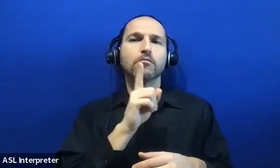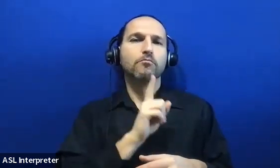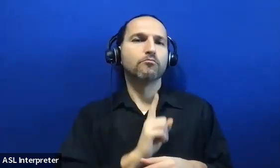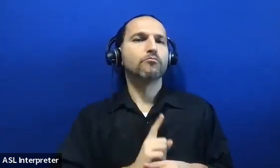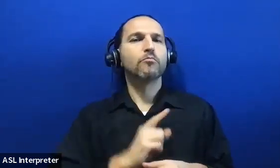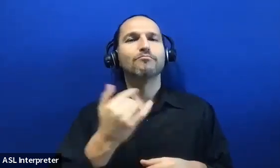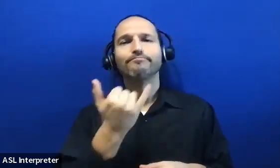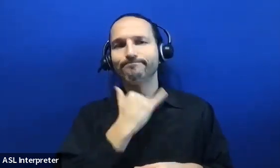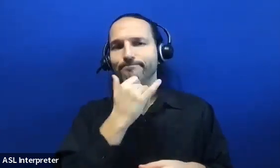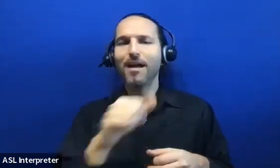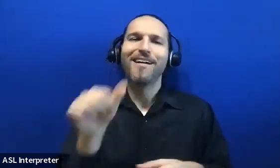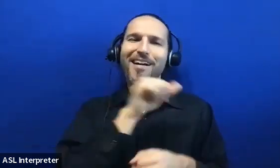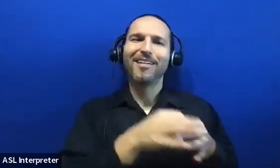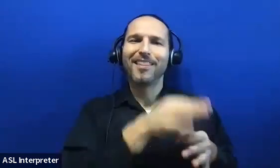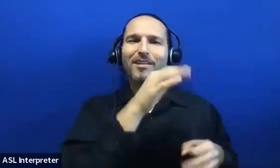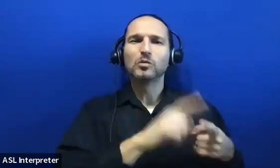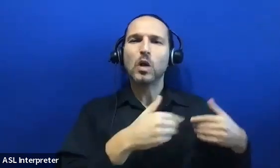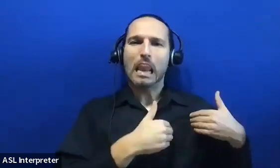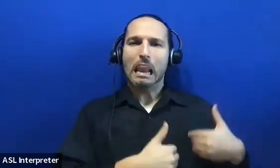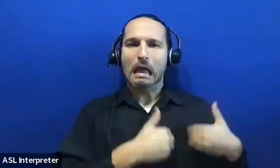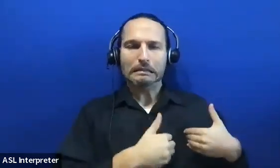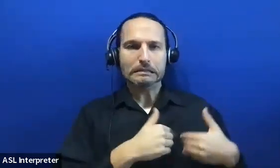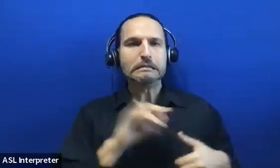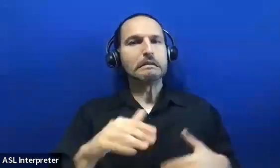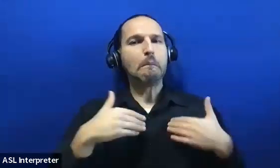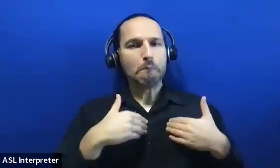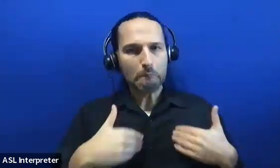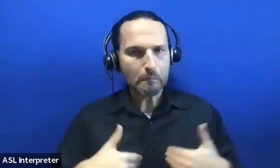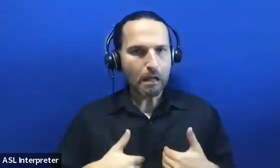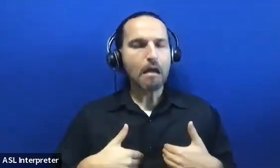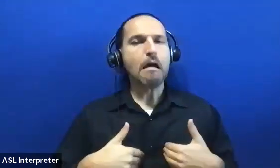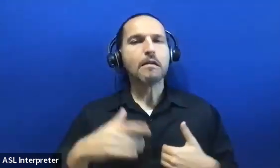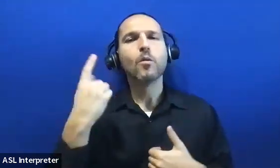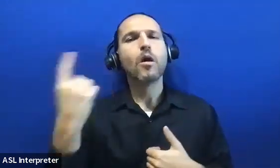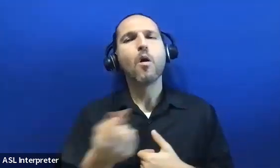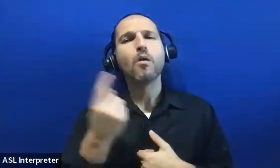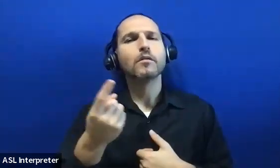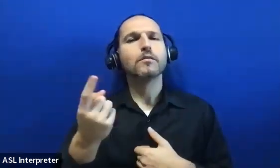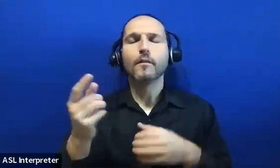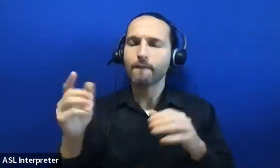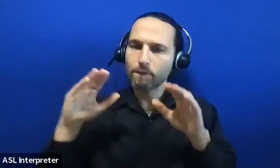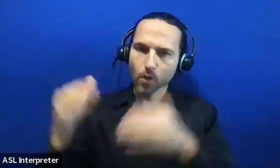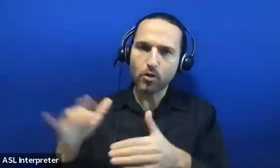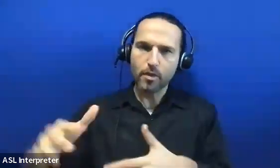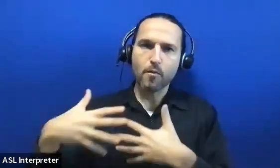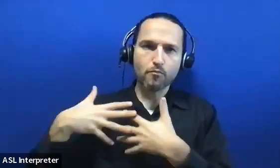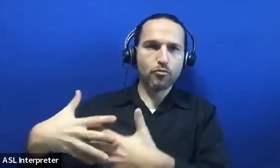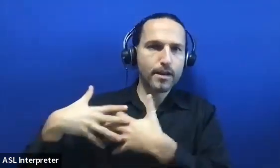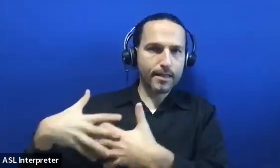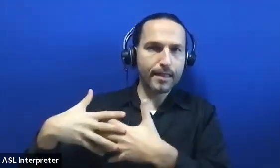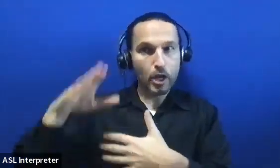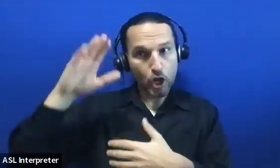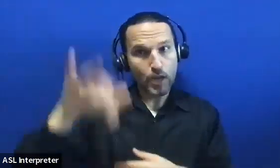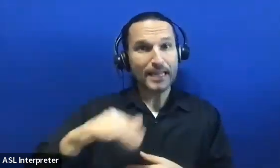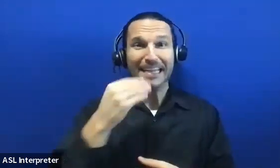into our lungs. Our bodies will always make breathing the biggest priority. We know that eating is important.